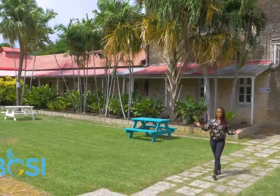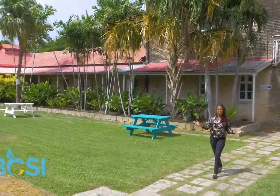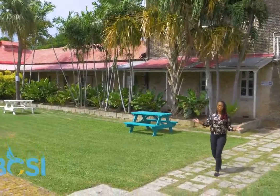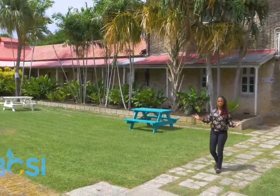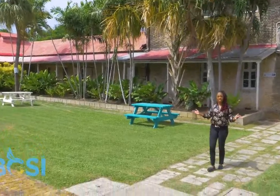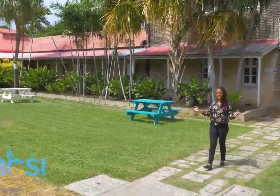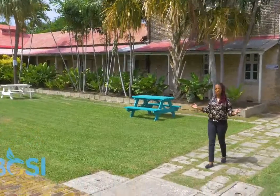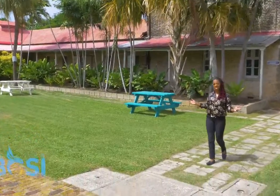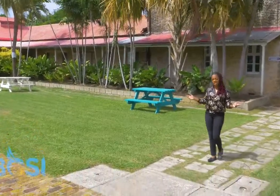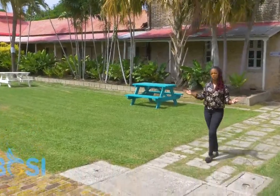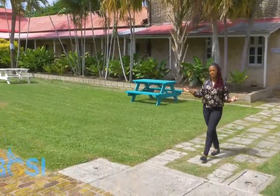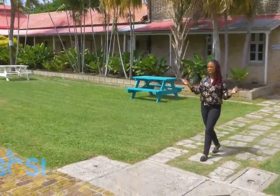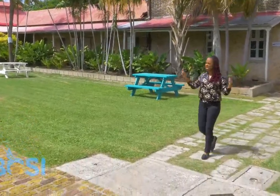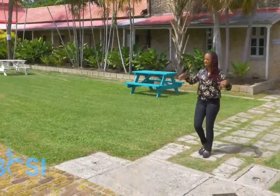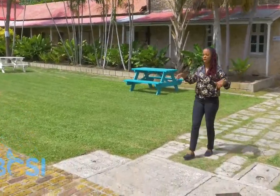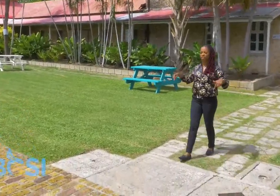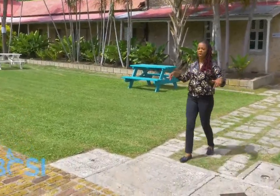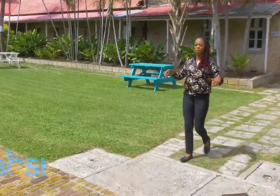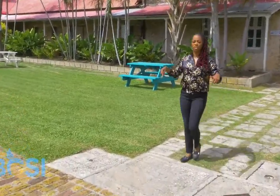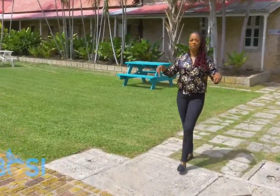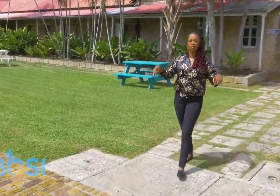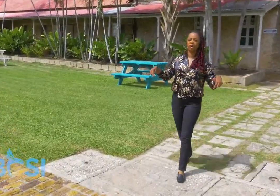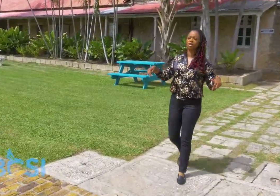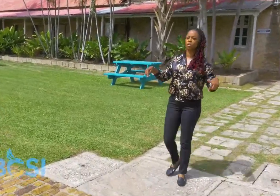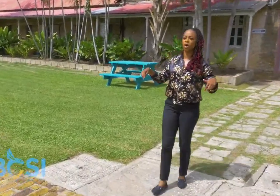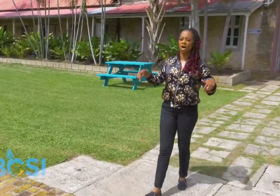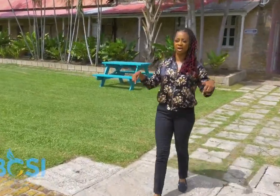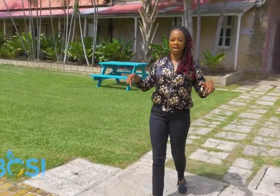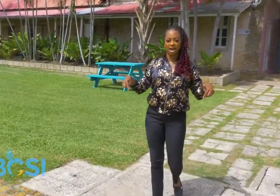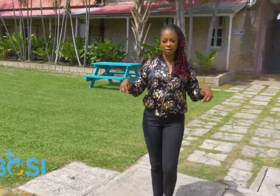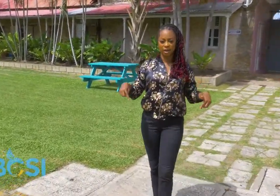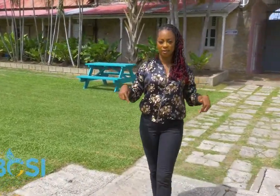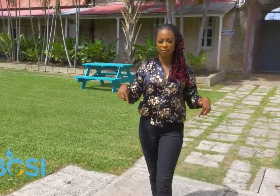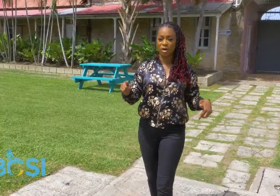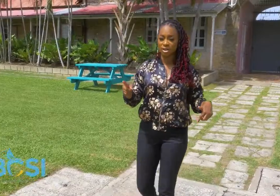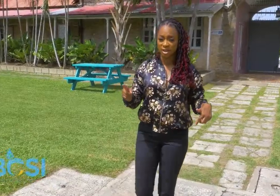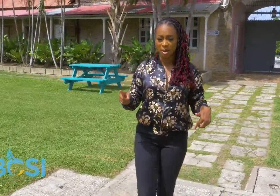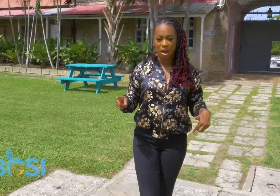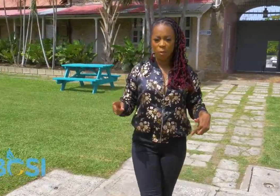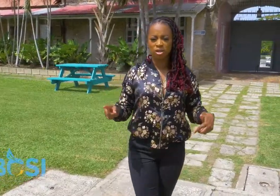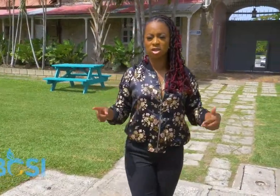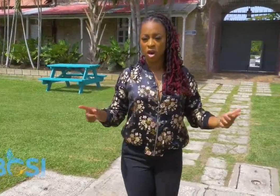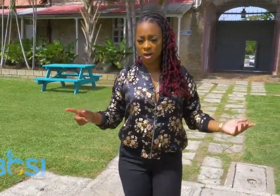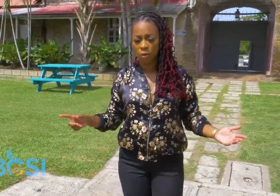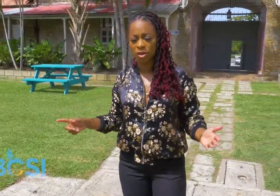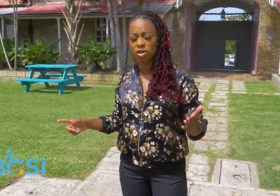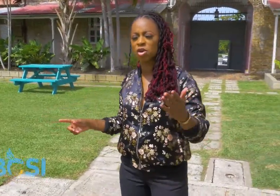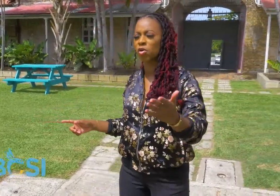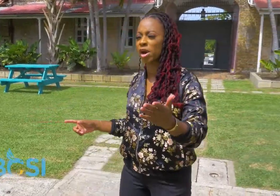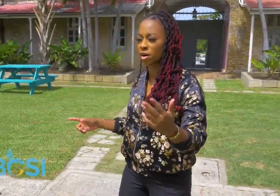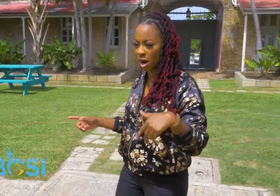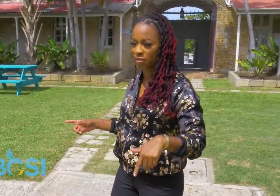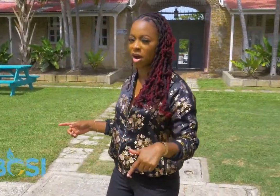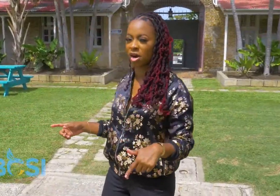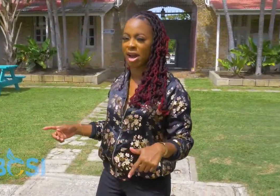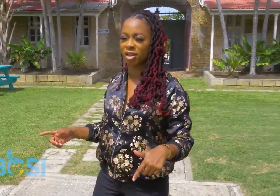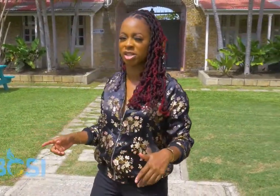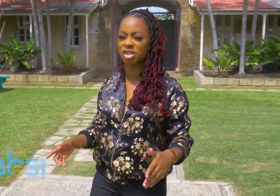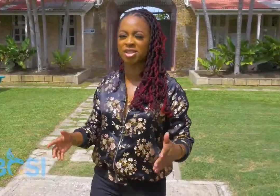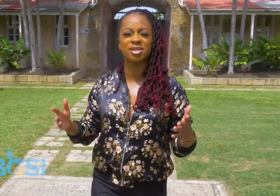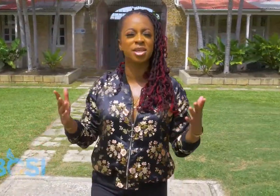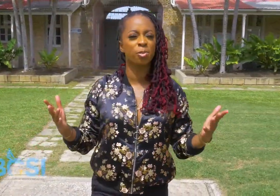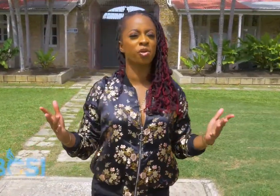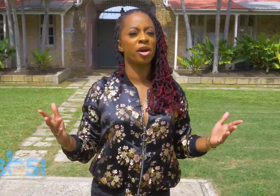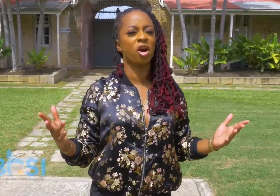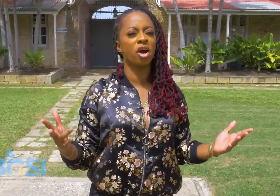All right. Now it is time to get started. We're kicking it off with our virtual art gallery. And first up, we're starting with the curator of the art